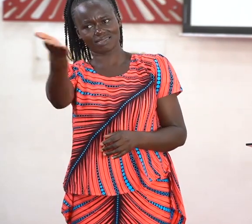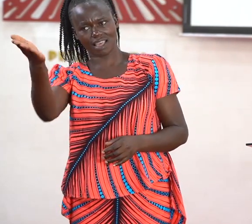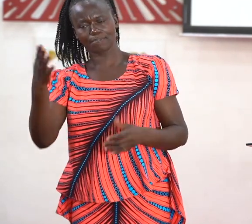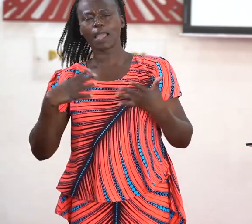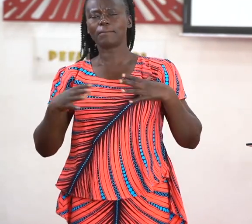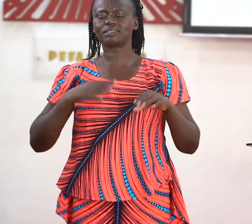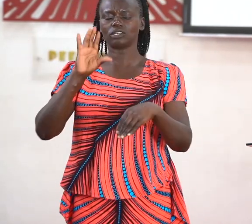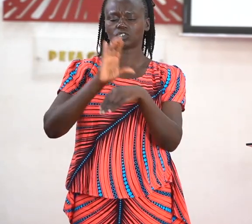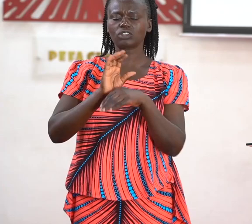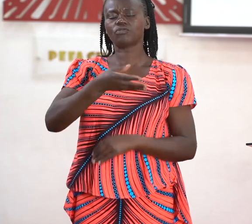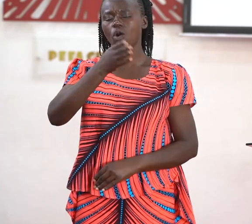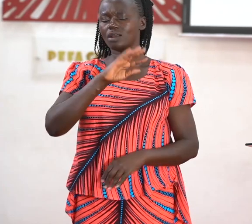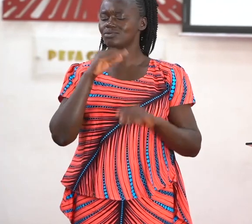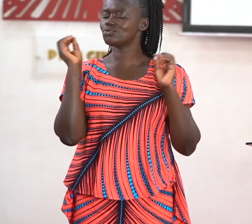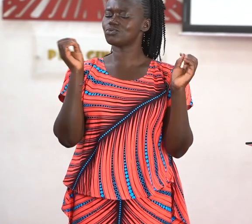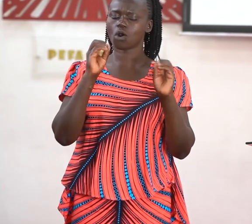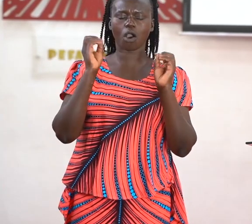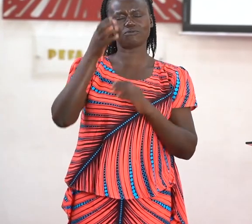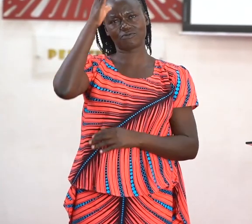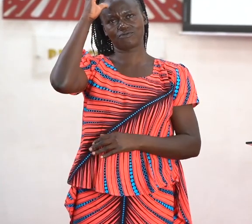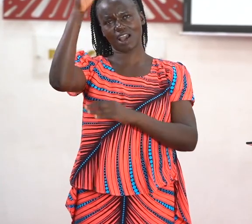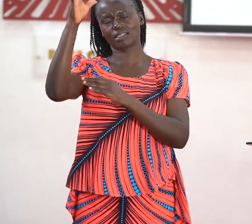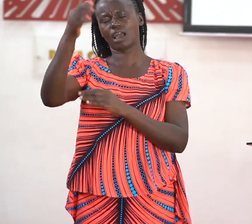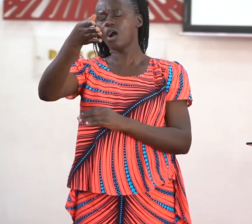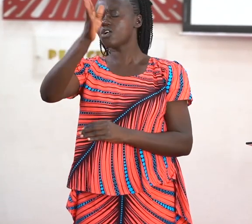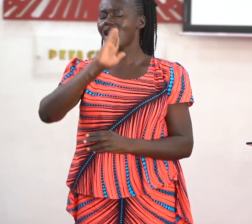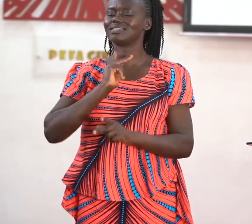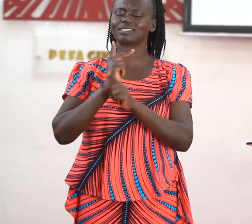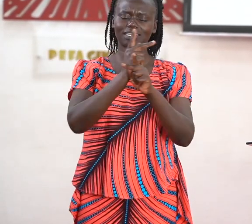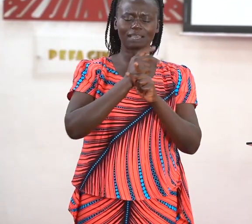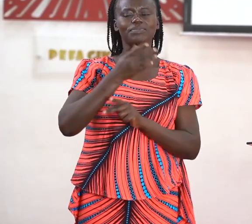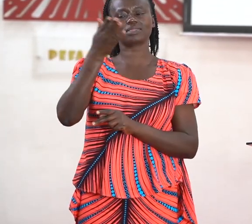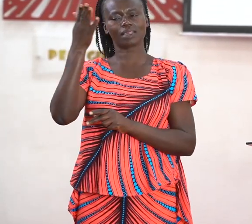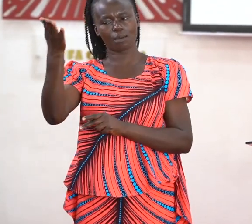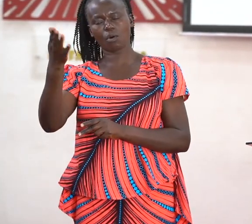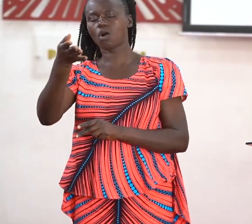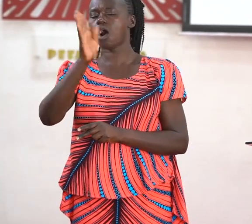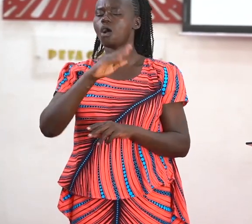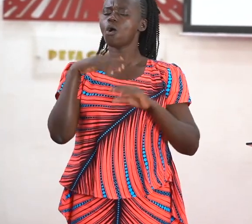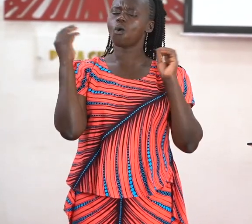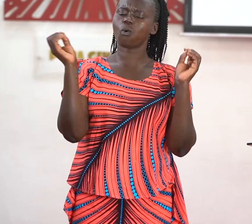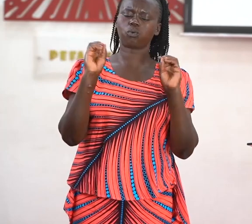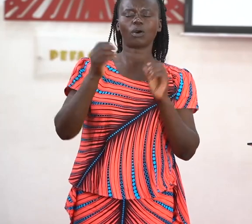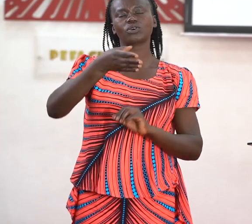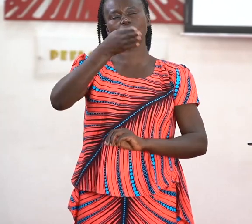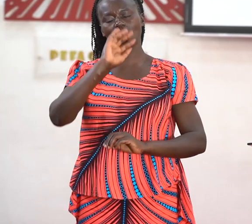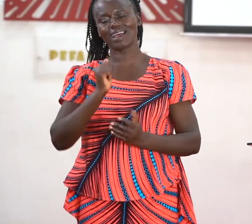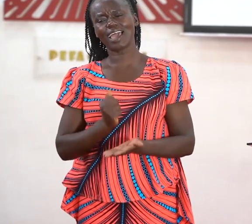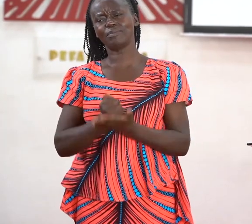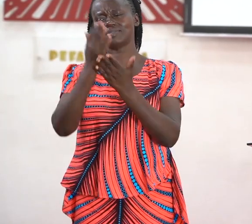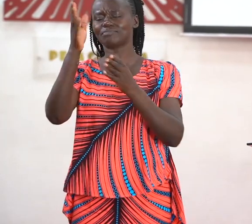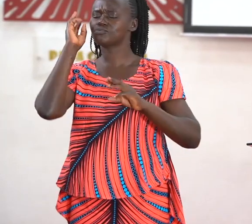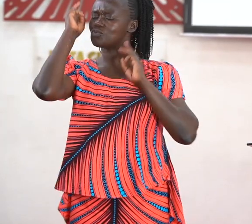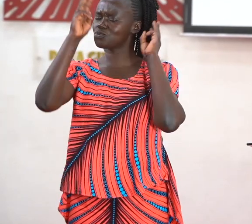bless the church of God, oh Father. May you keep them, oh God. And may you, oh God, help them not to be